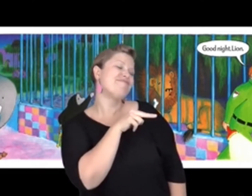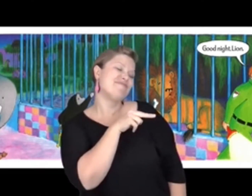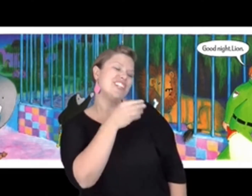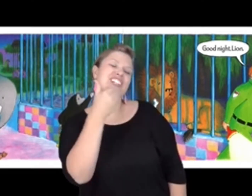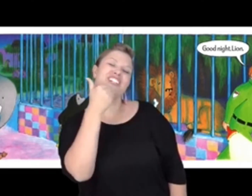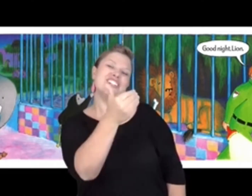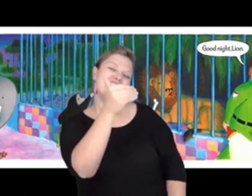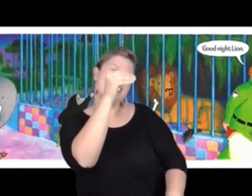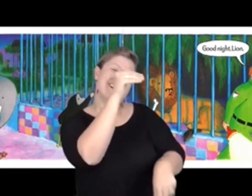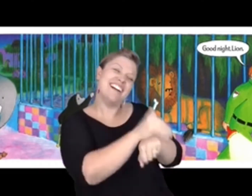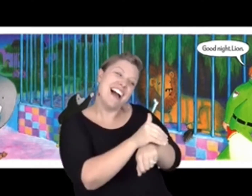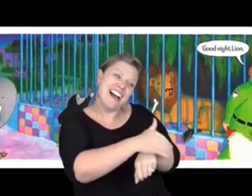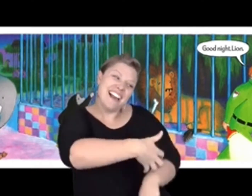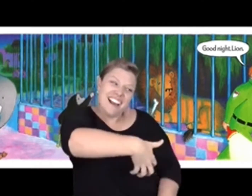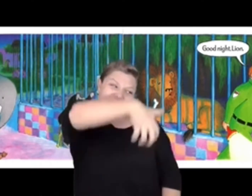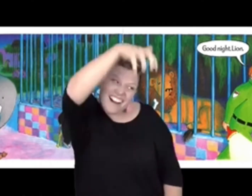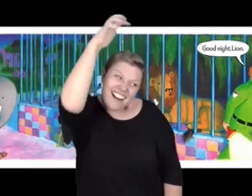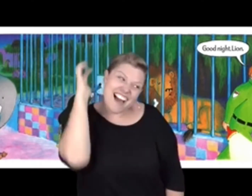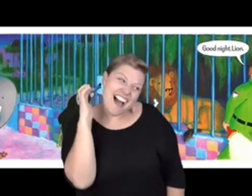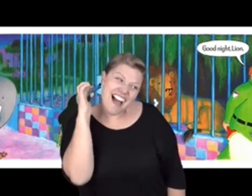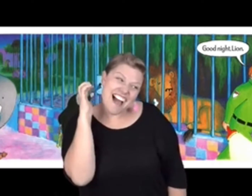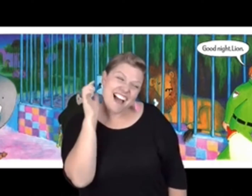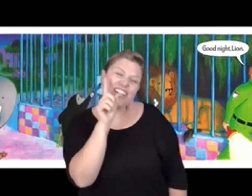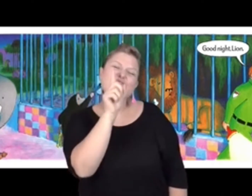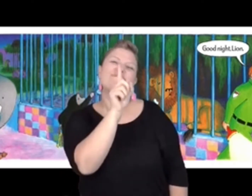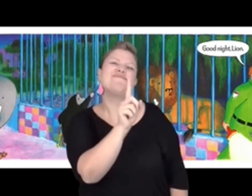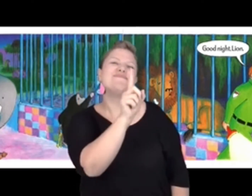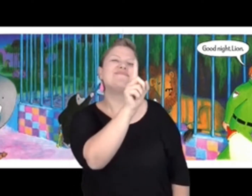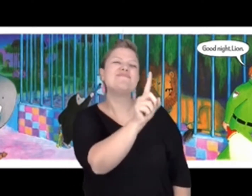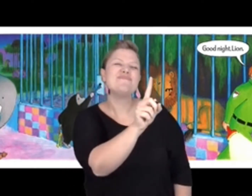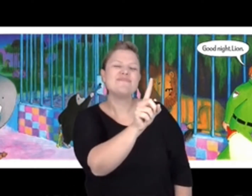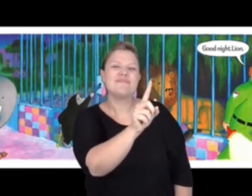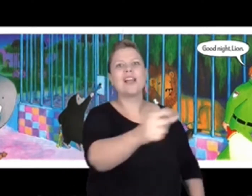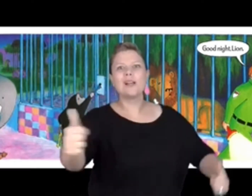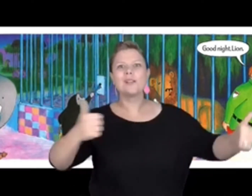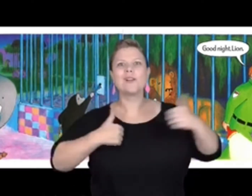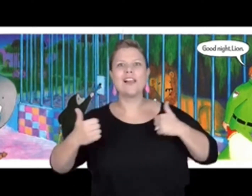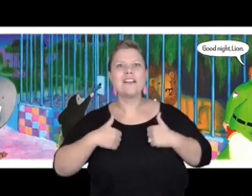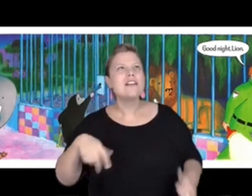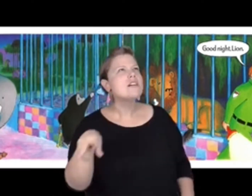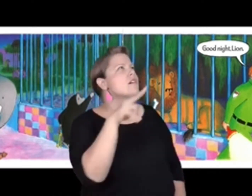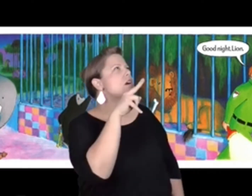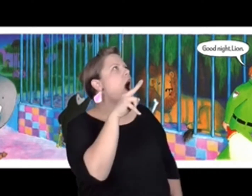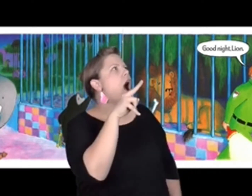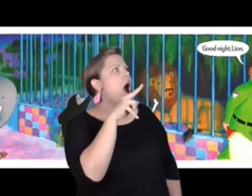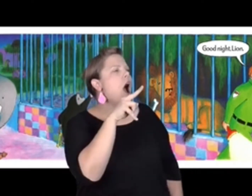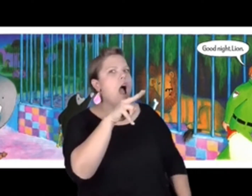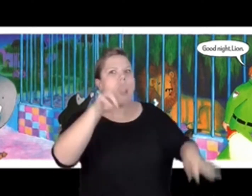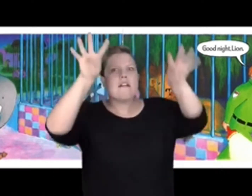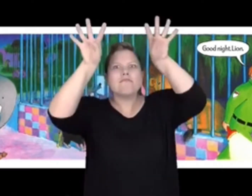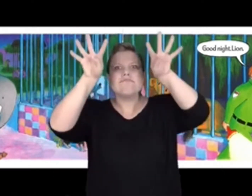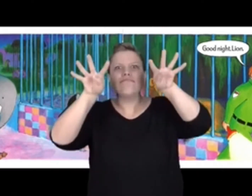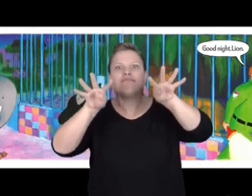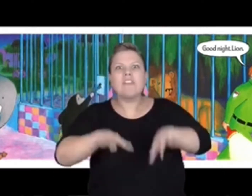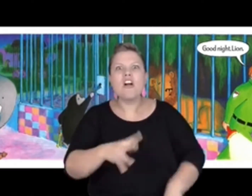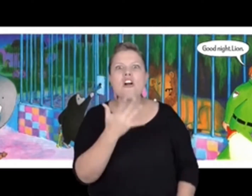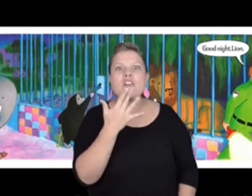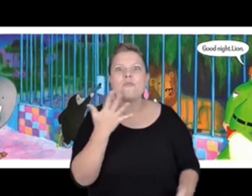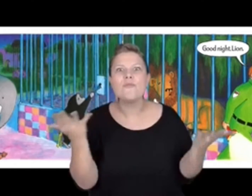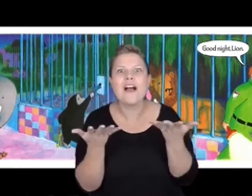zookeeper looked and said, "Good night, lion," and kept walking along. The gorilla looked at the